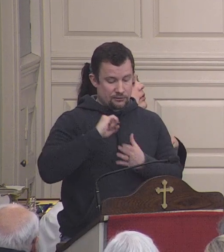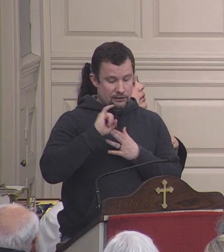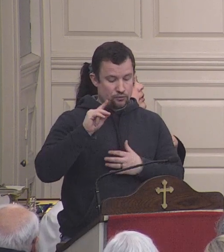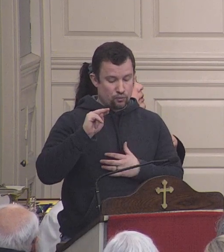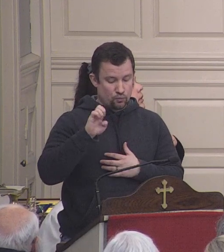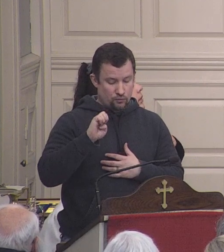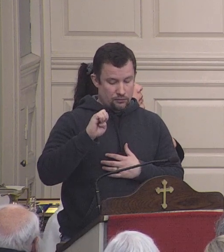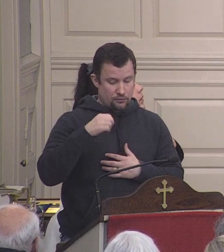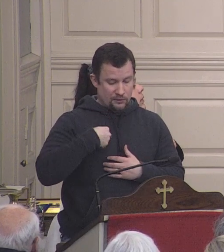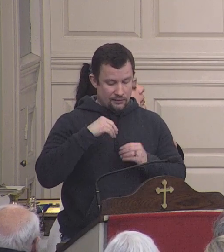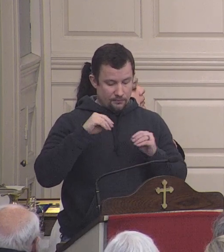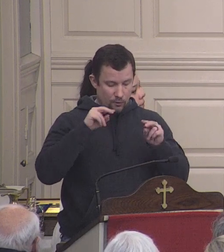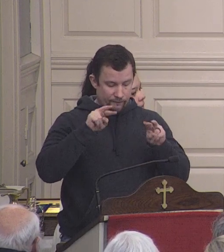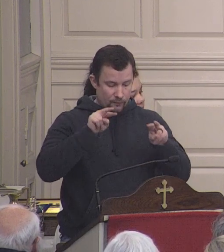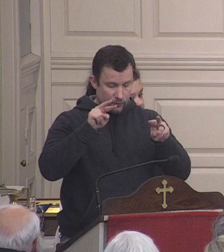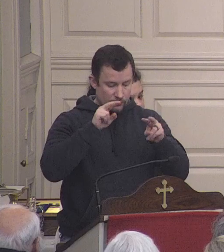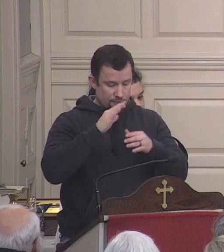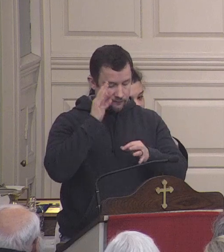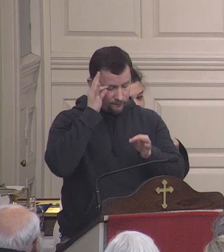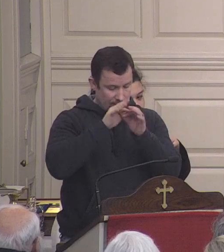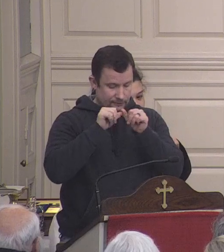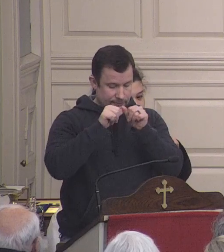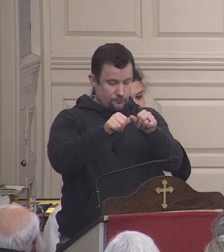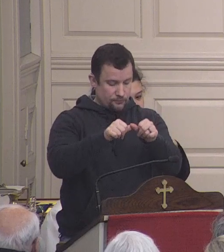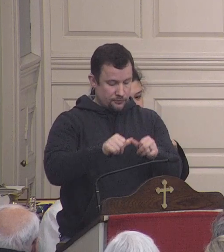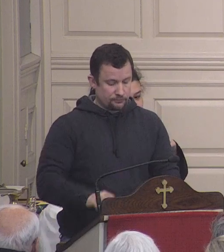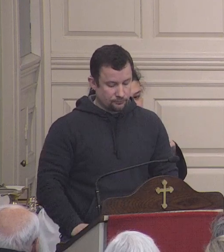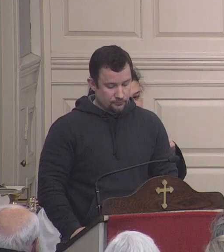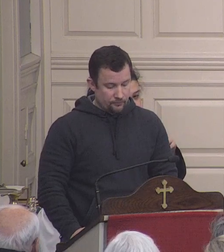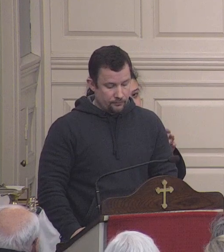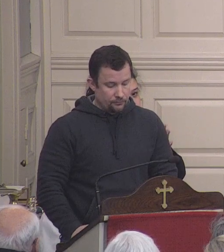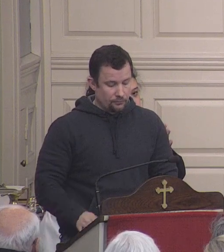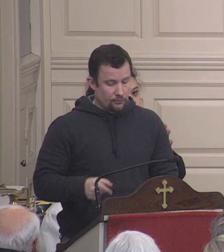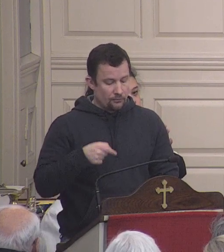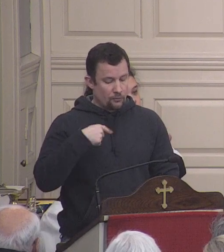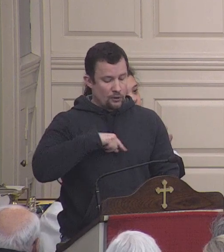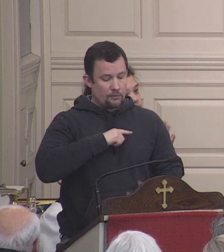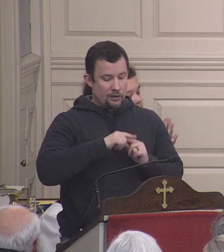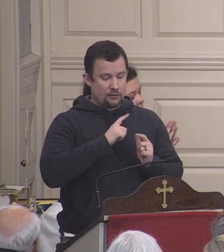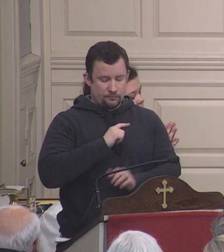enriched here at St. Jude's as we move forward in faith.